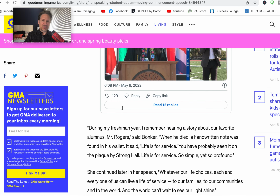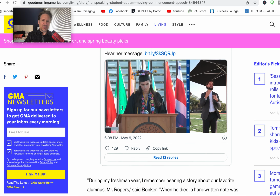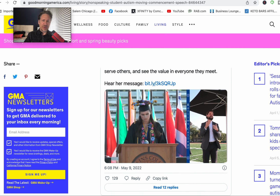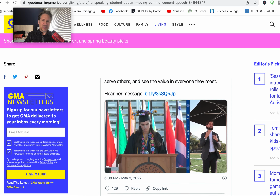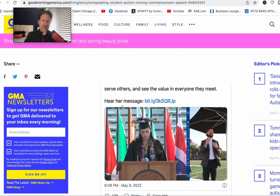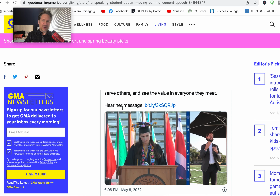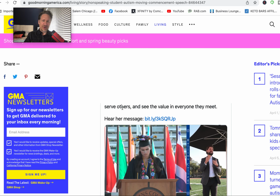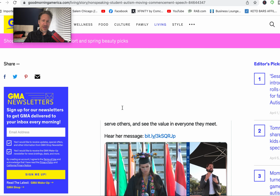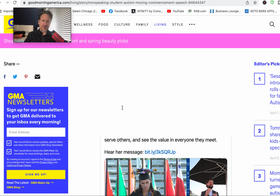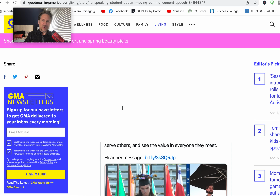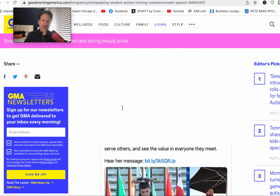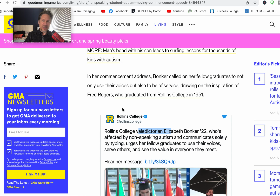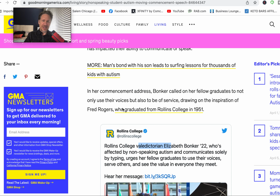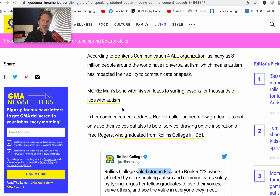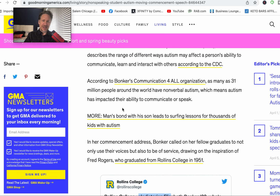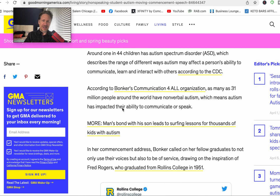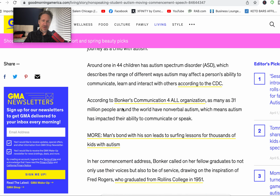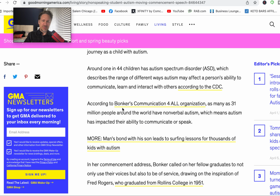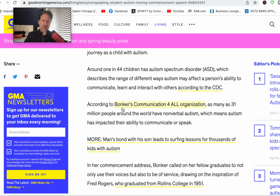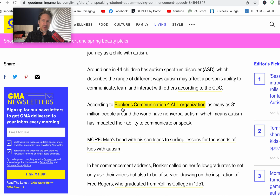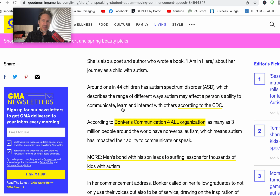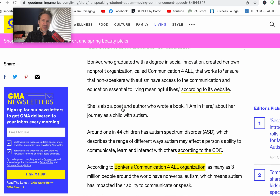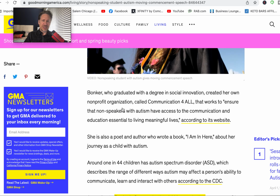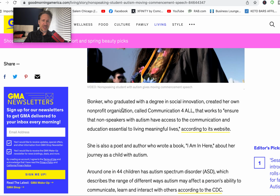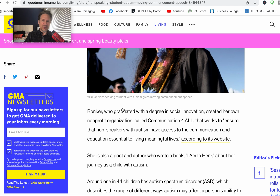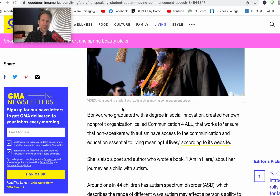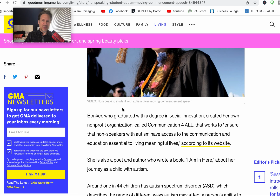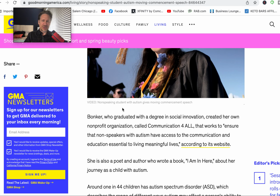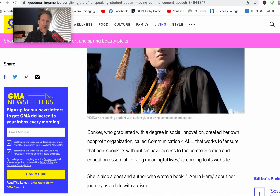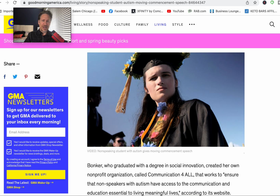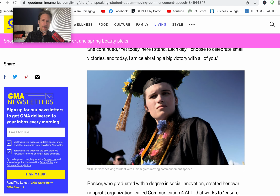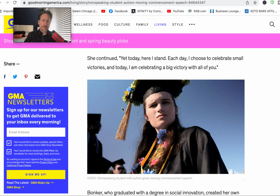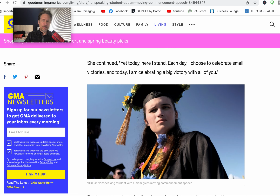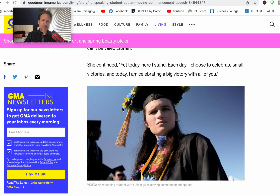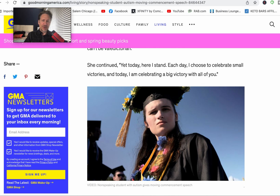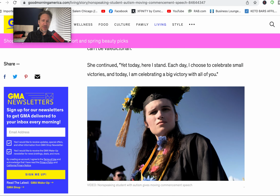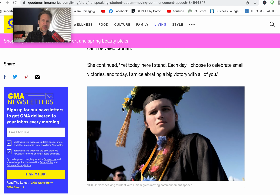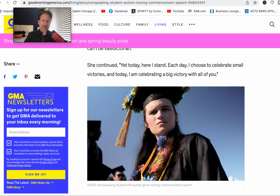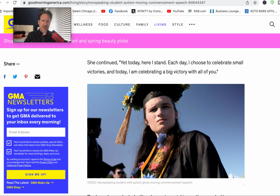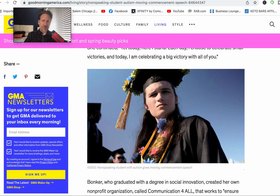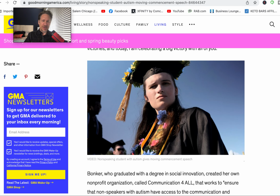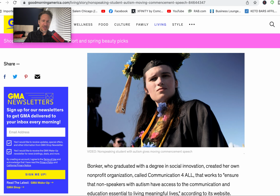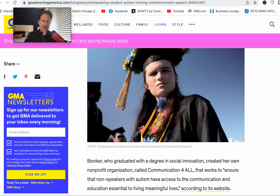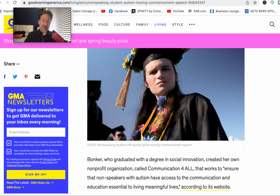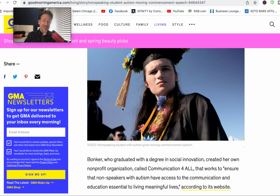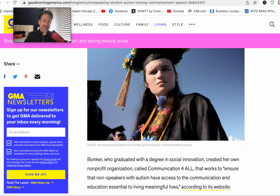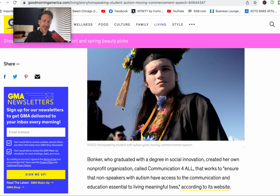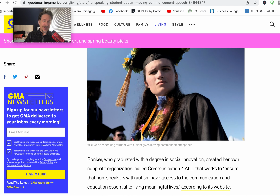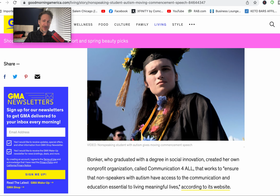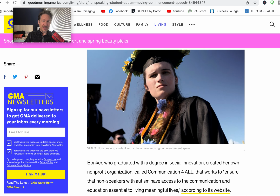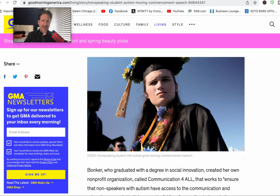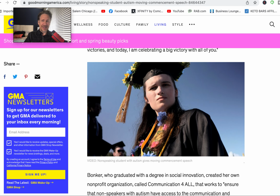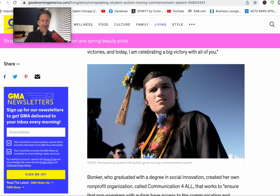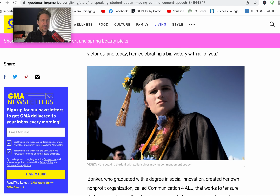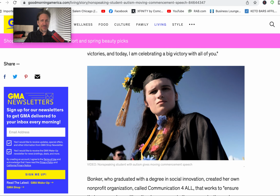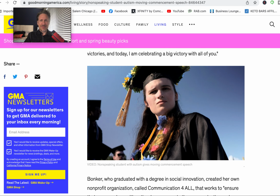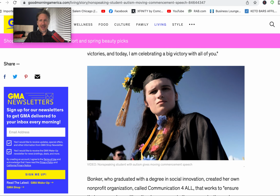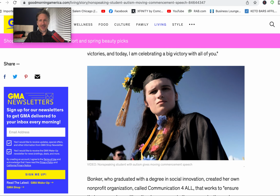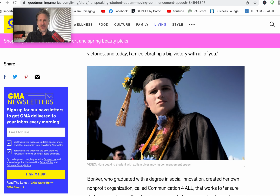just witnessed a graduation and a commencement speech in Duluth, Minnesota. You know, the speech I witnessed was pretty standard,